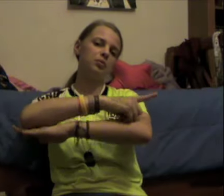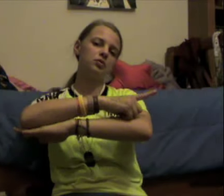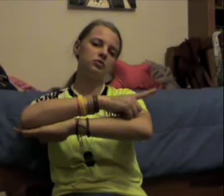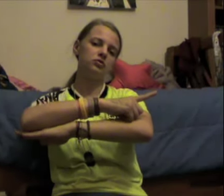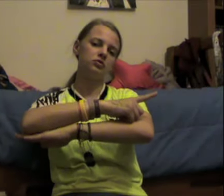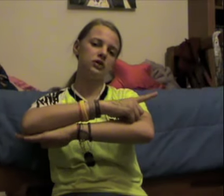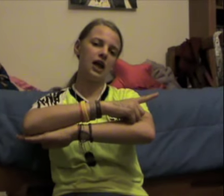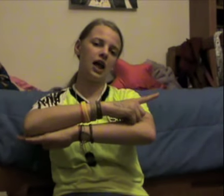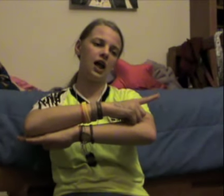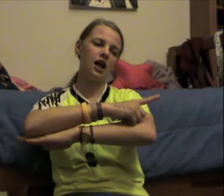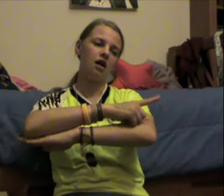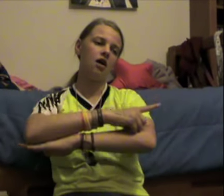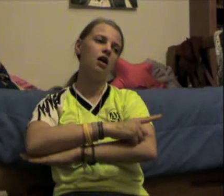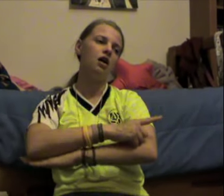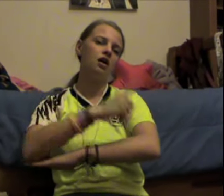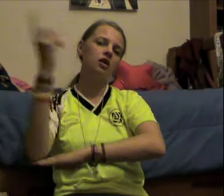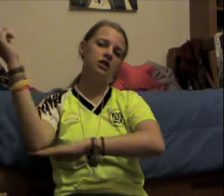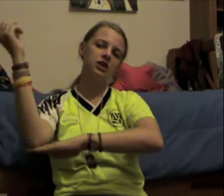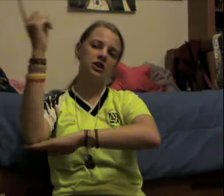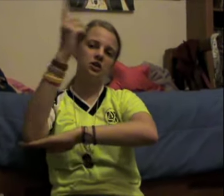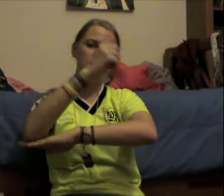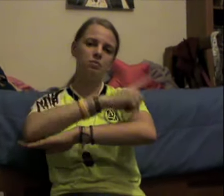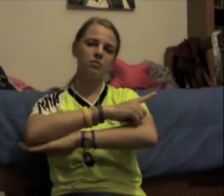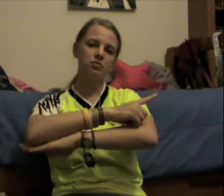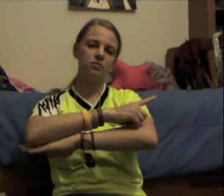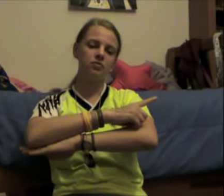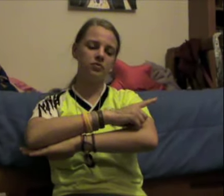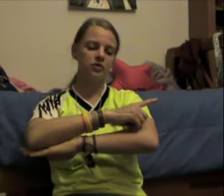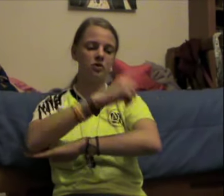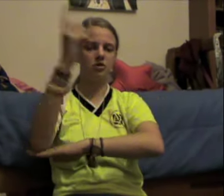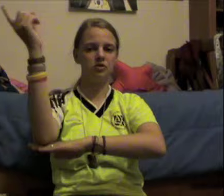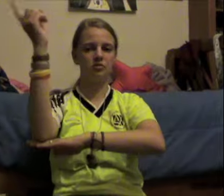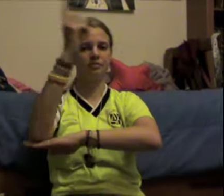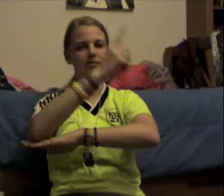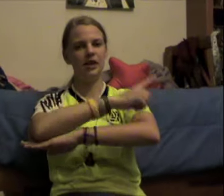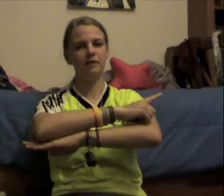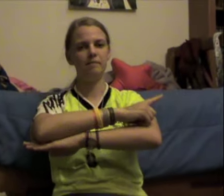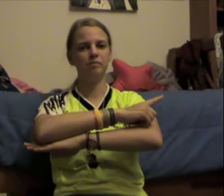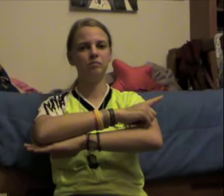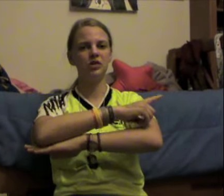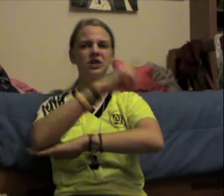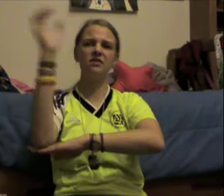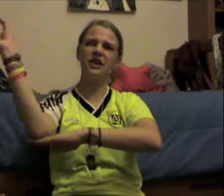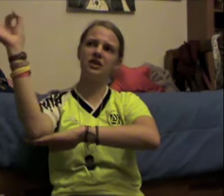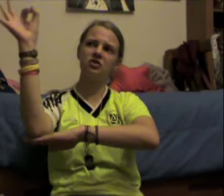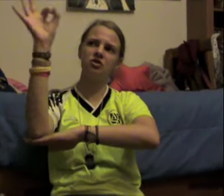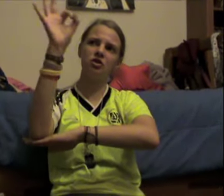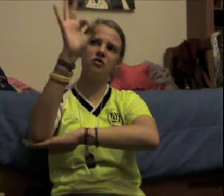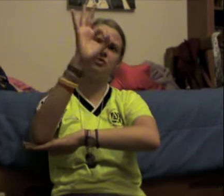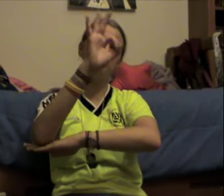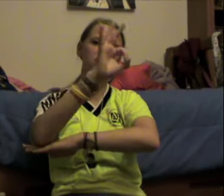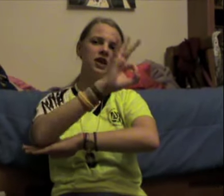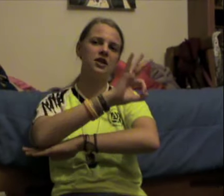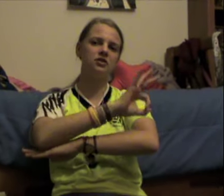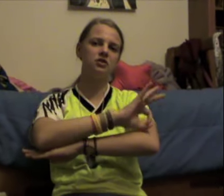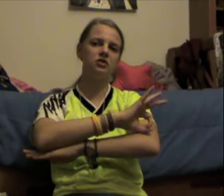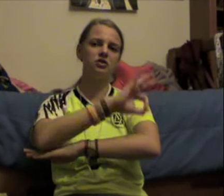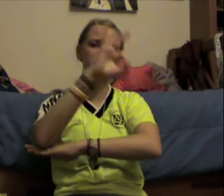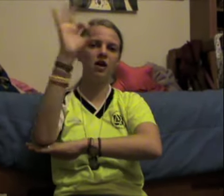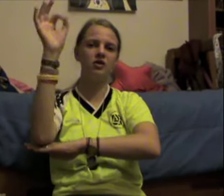so just, yeah, it's kind of like sunset, sunrise,